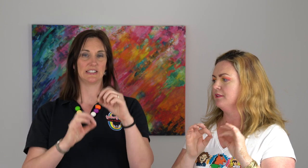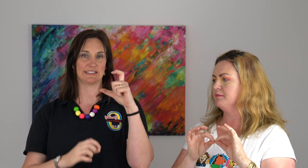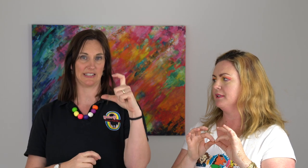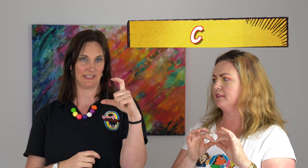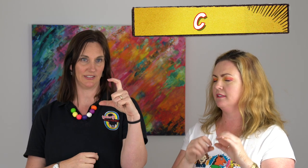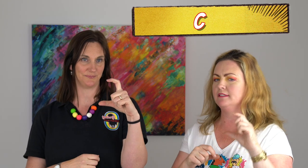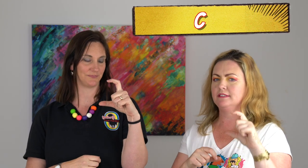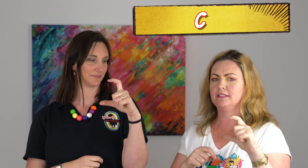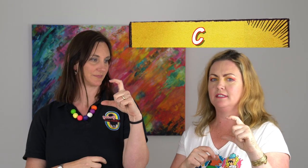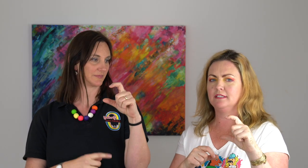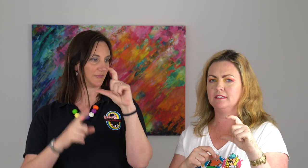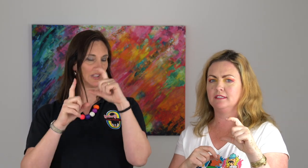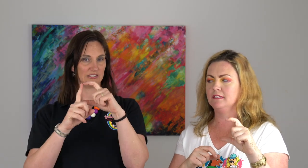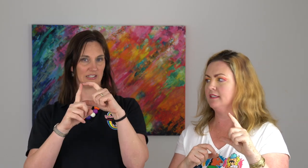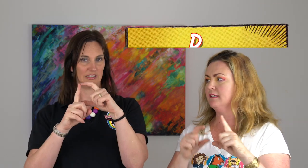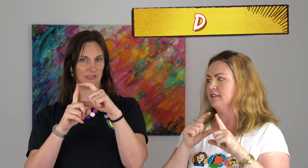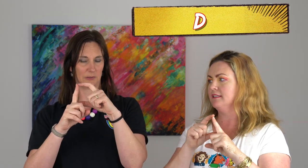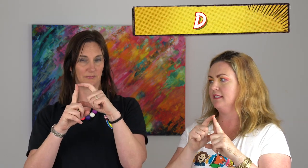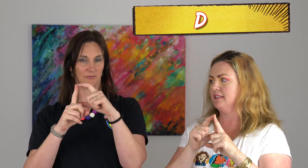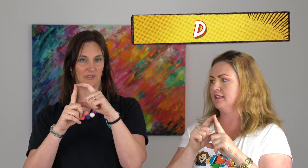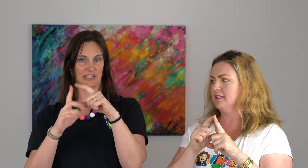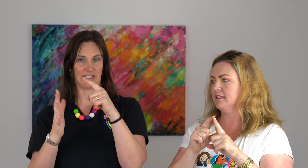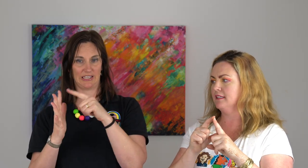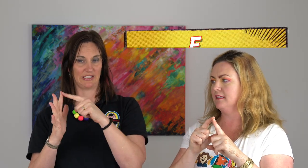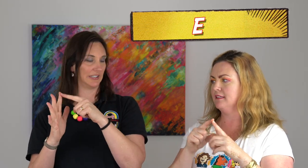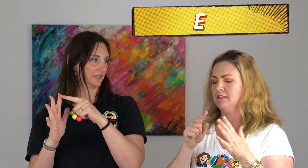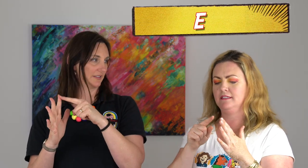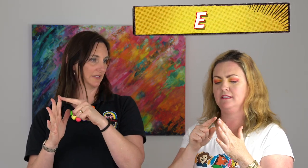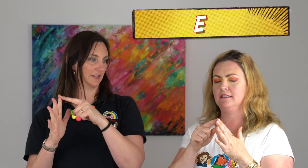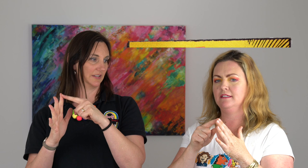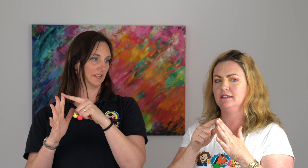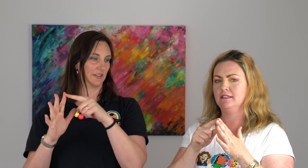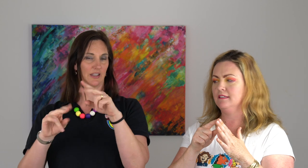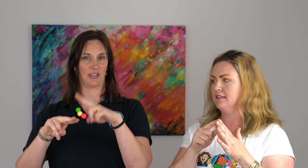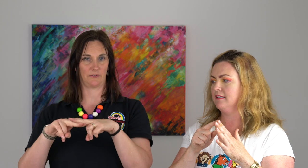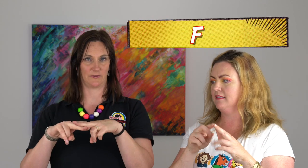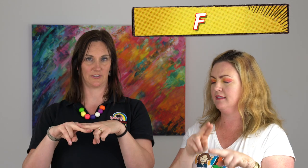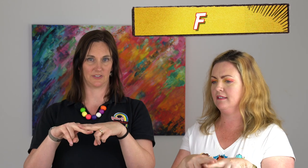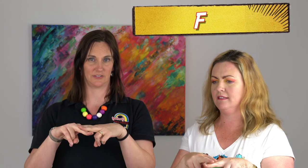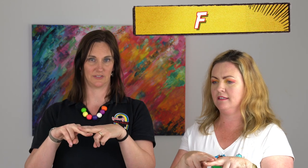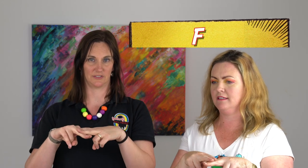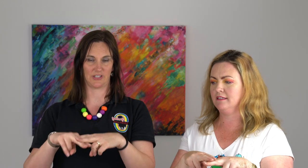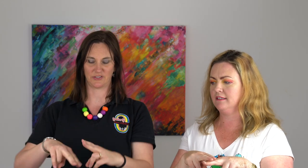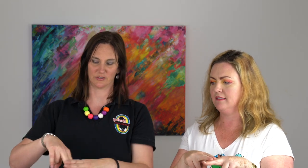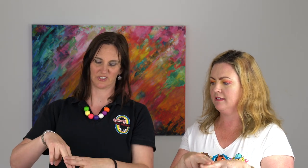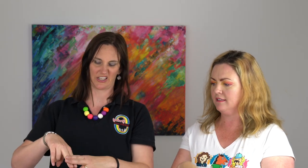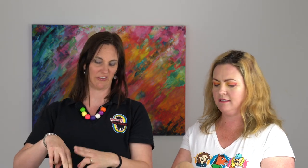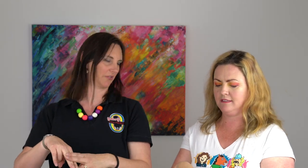C, D, E, F, and that sort of looks like an F, you